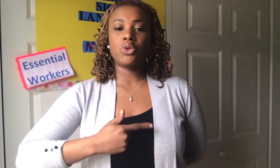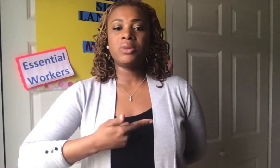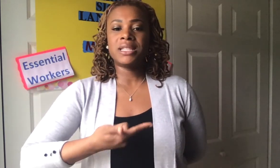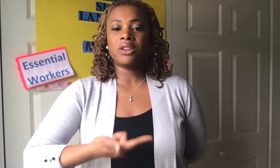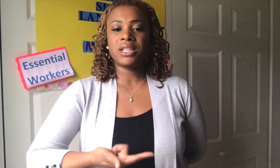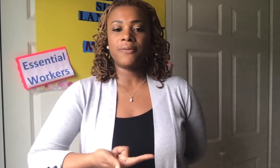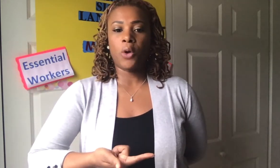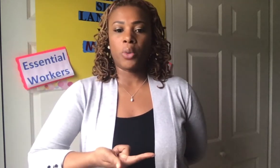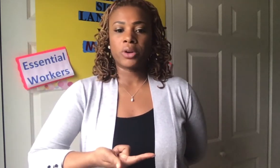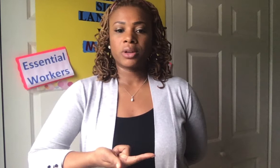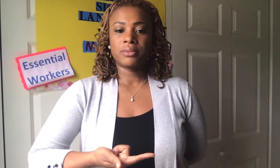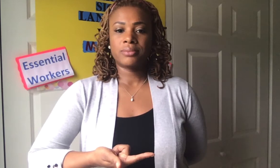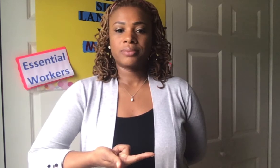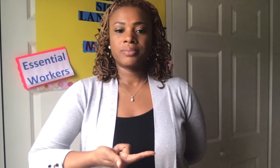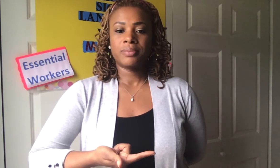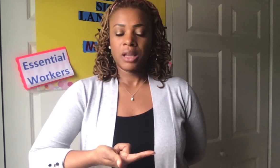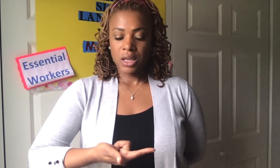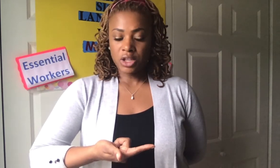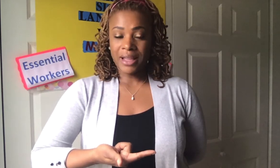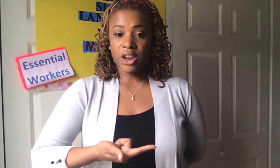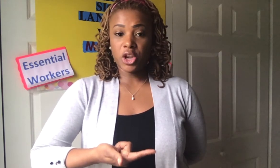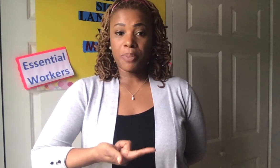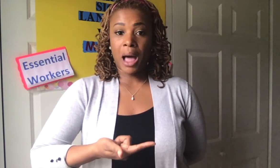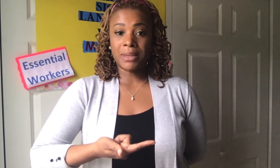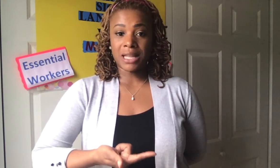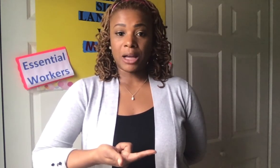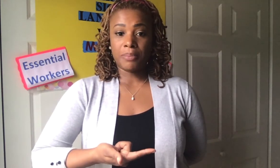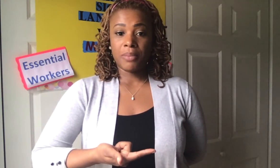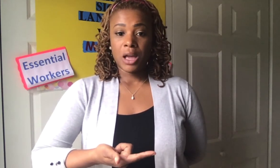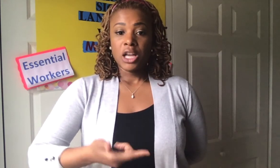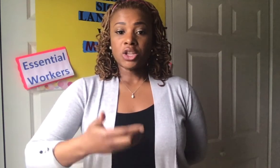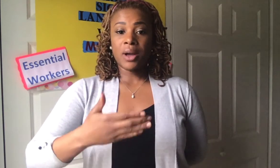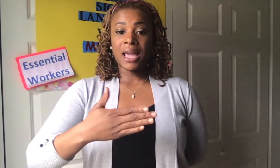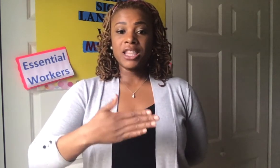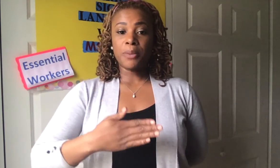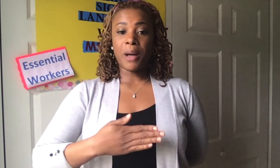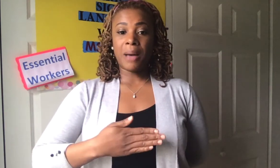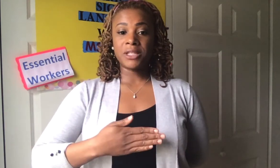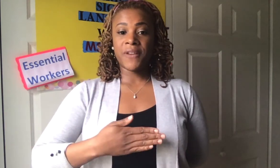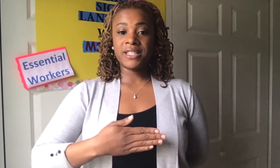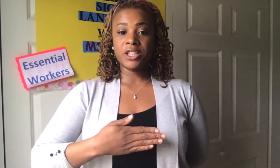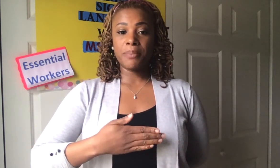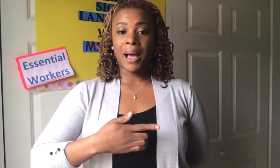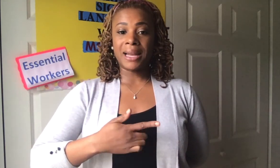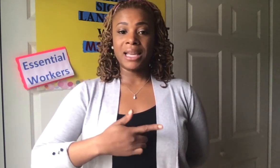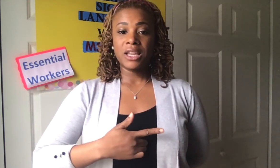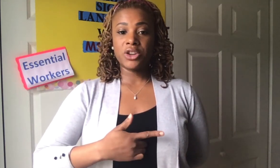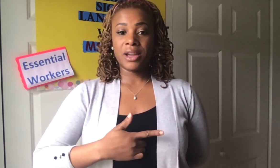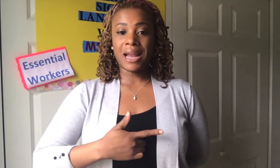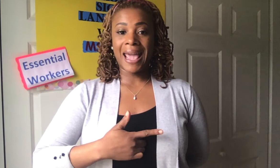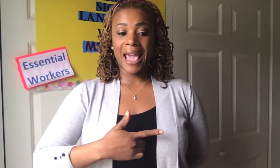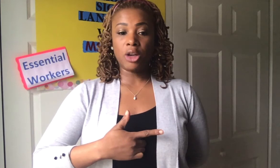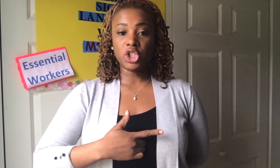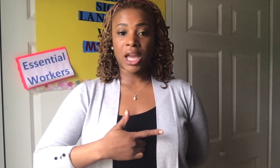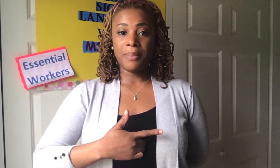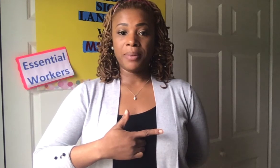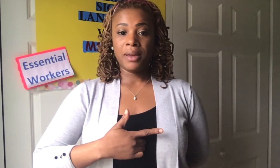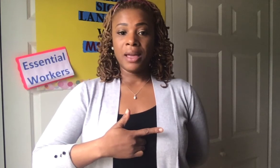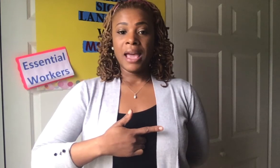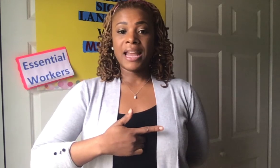tilt it forward. So now that your palm is up. So again, your palm is facing your body. You're in an L shape, and then you're going